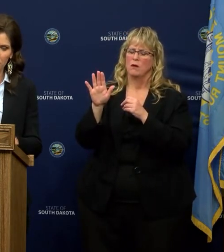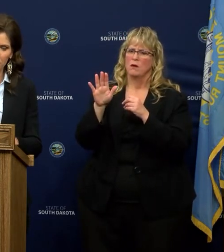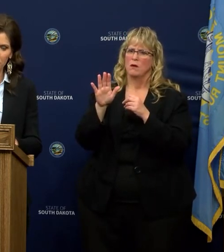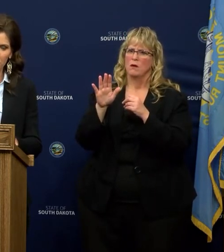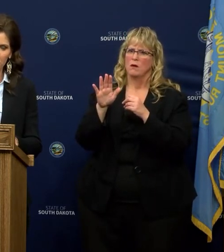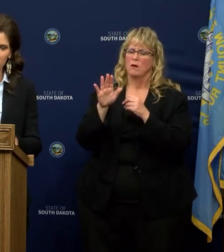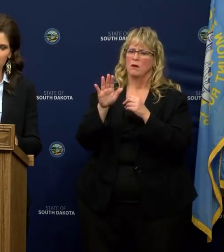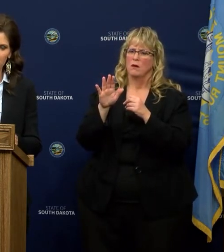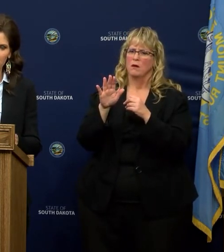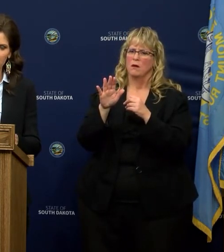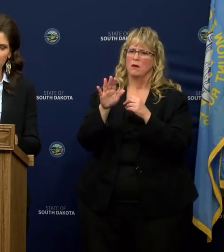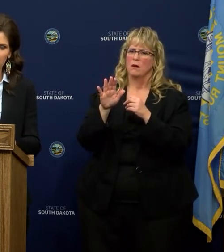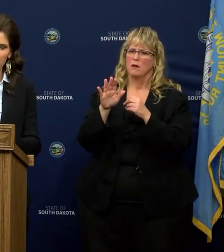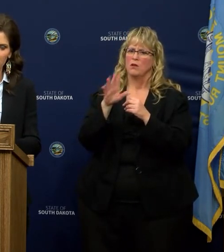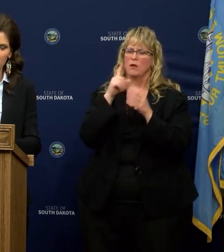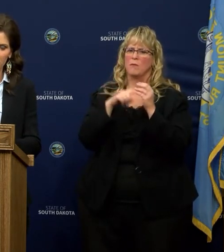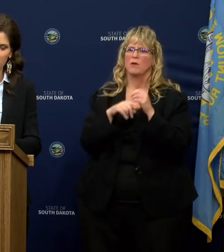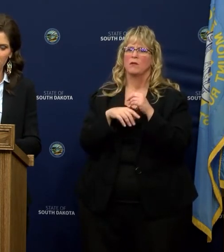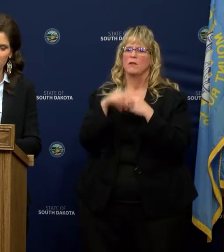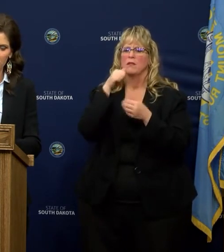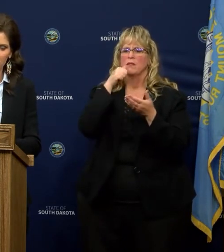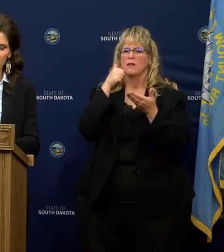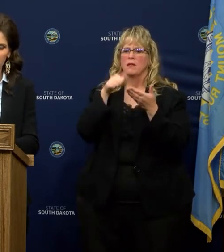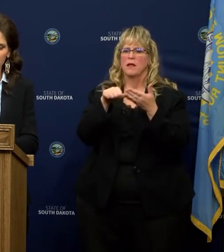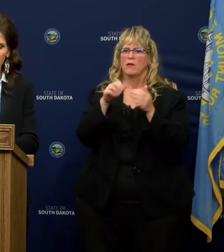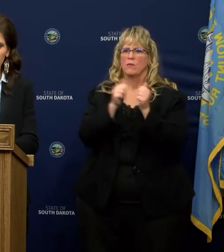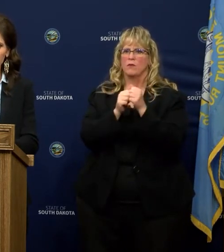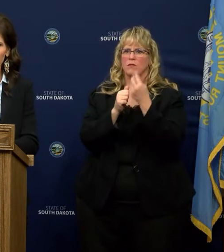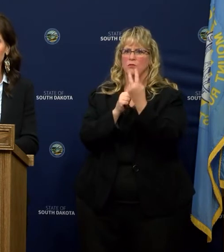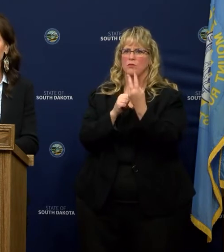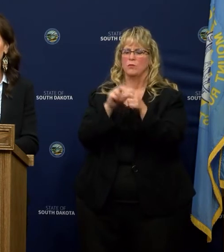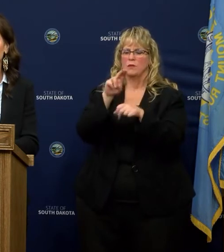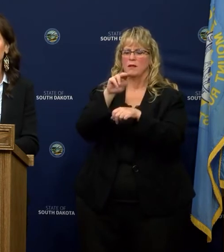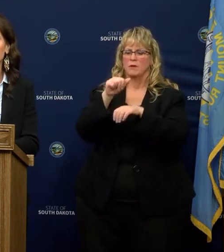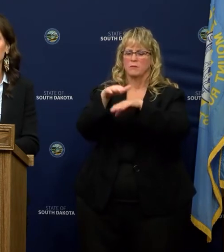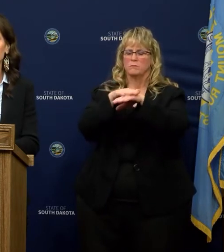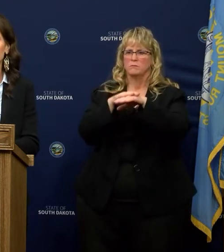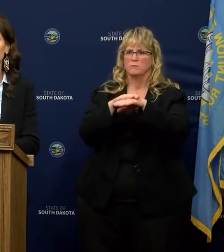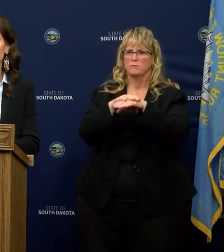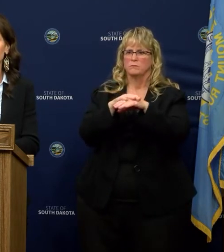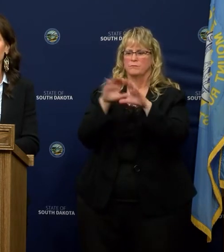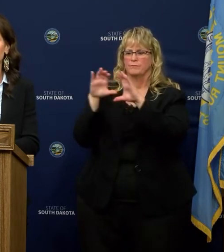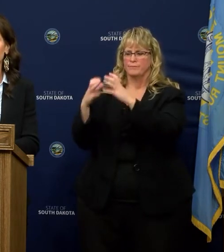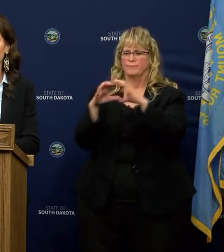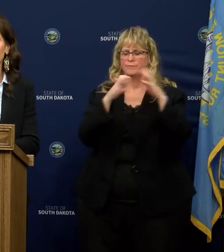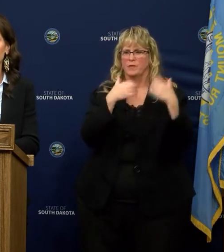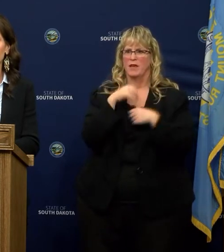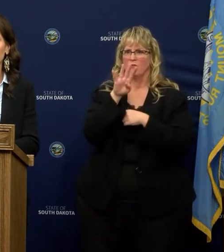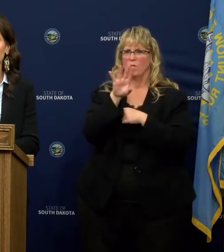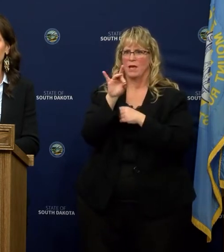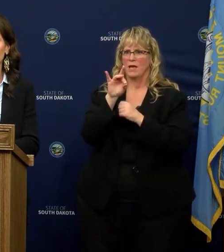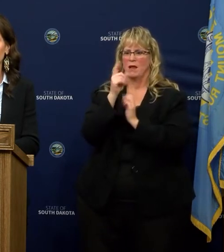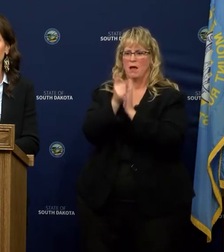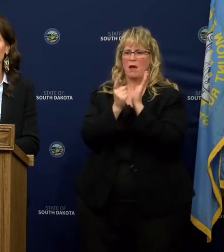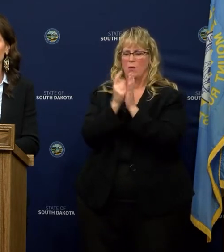issuing the letter to the two tribes on Friday, giving them 48 hours to take down the